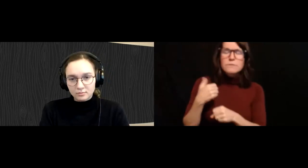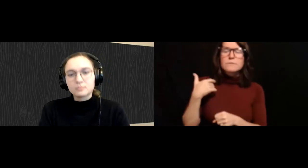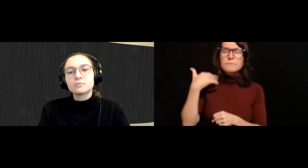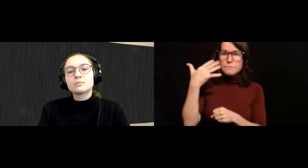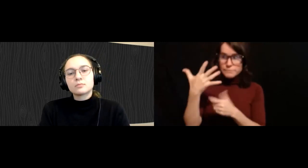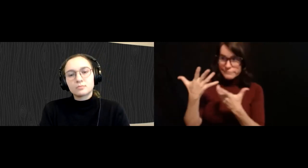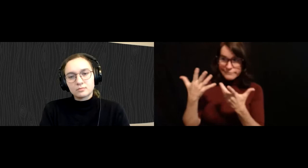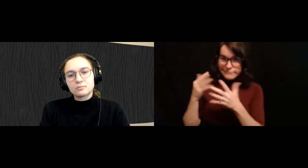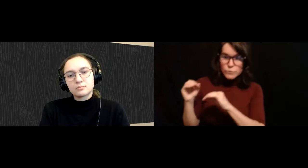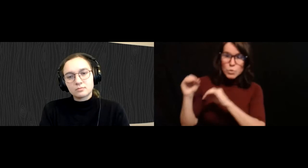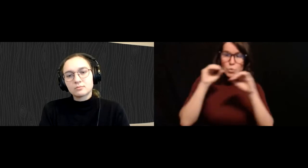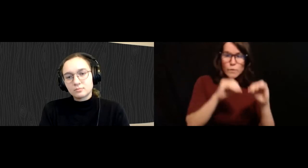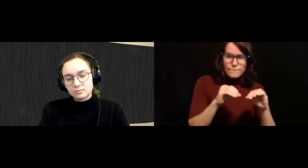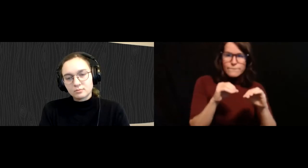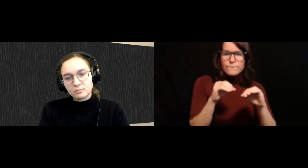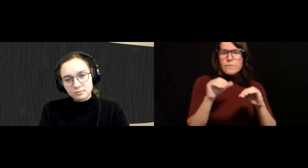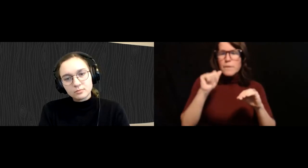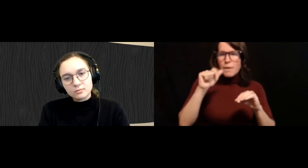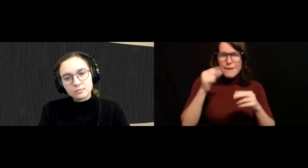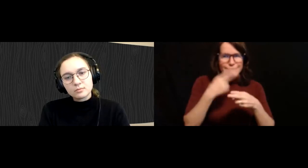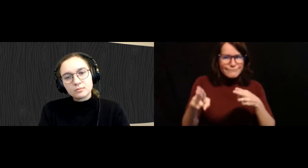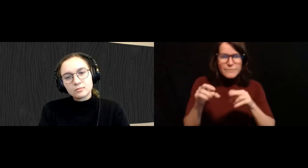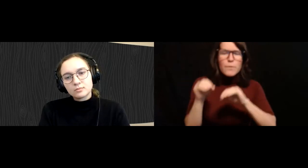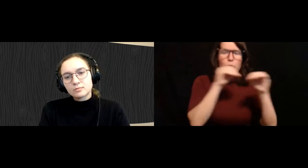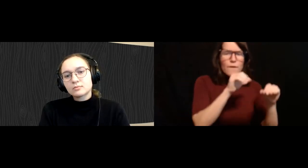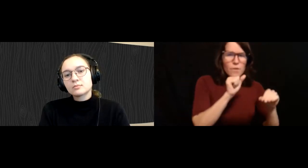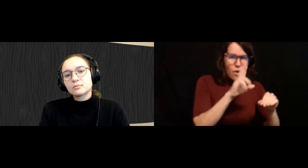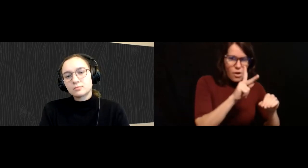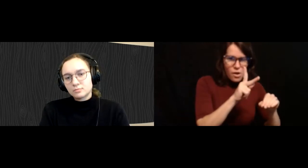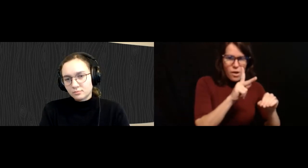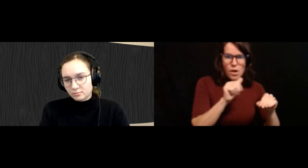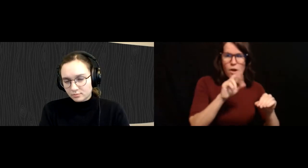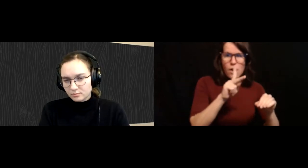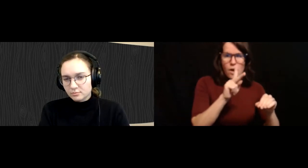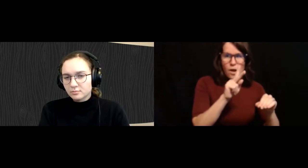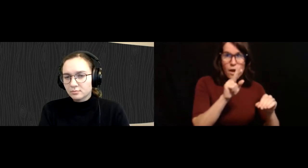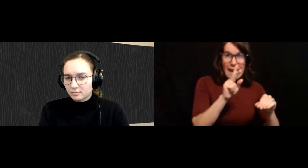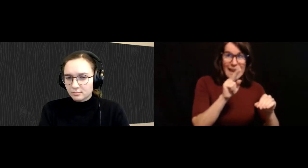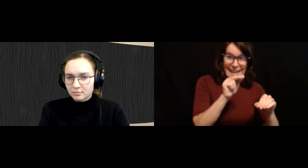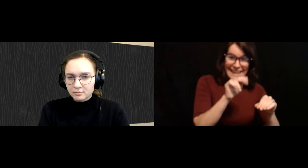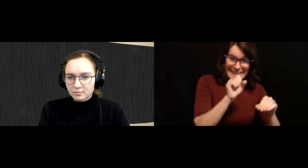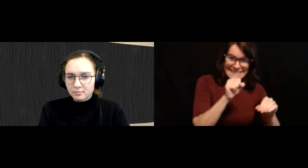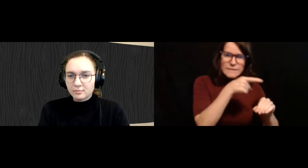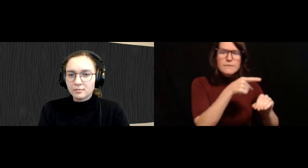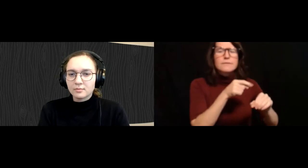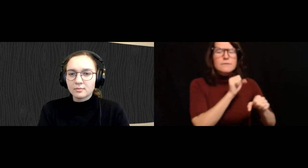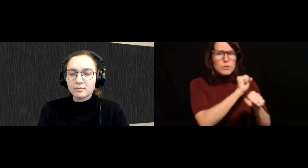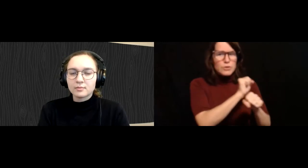So that was that's a four-year program. Then after I worked there, I it was tough. I moved to